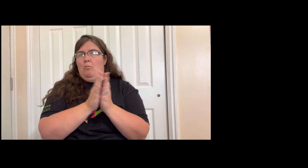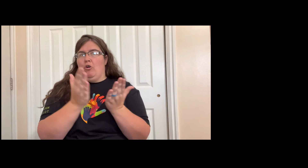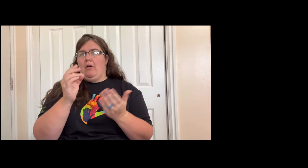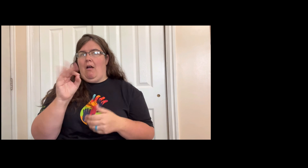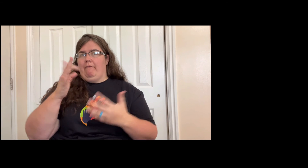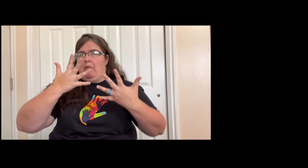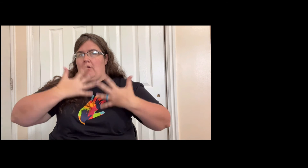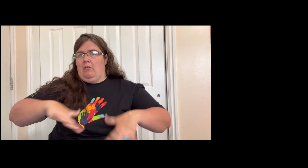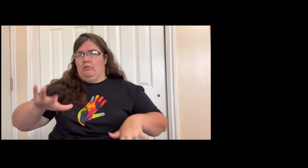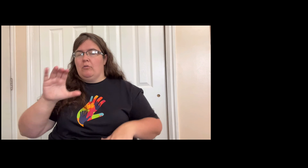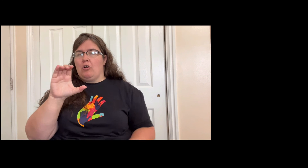of Costumes.